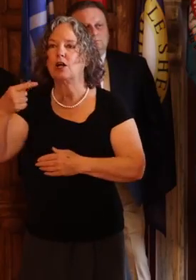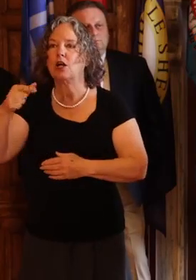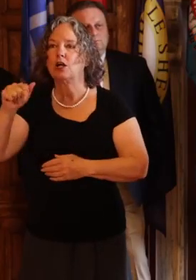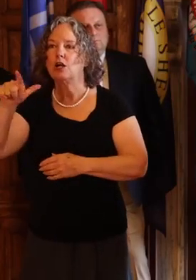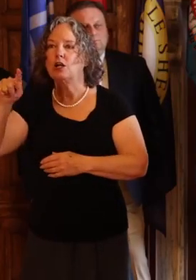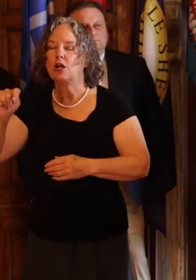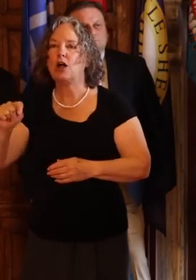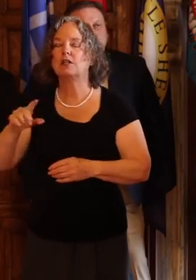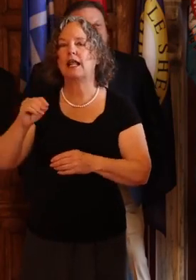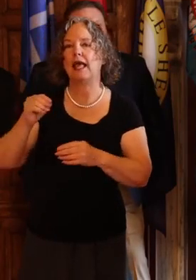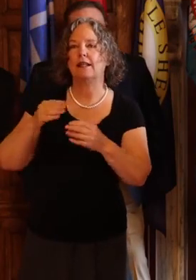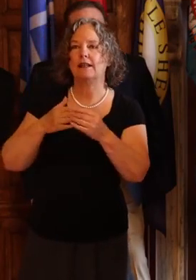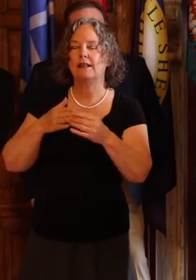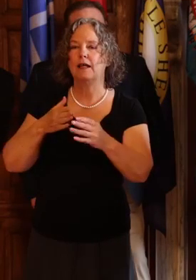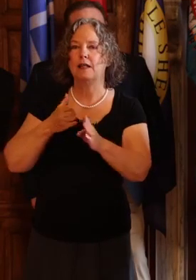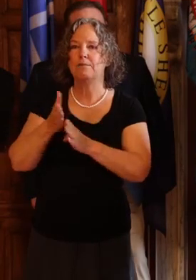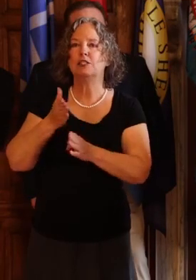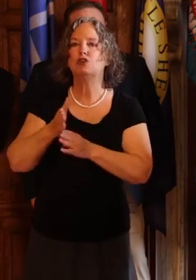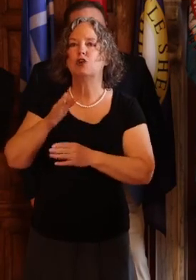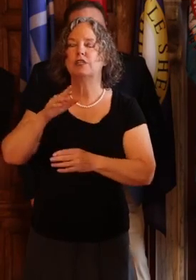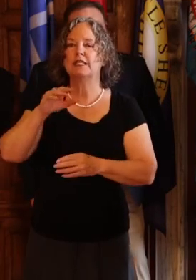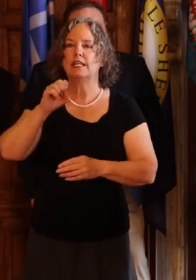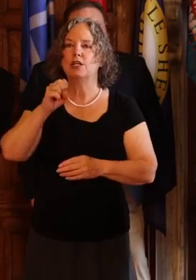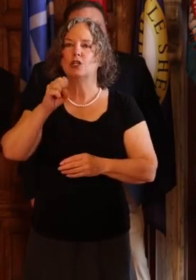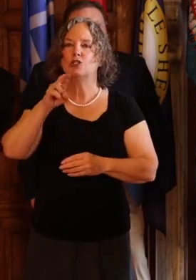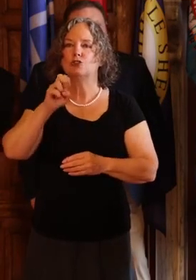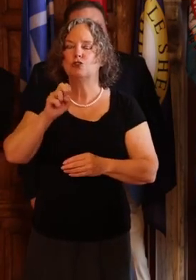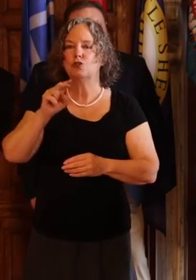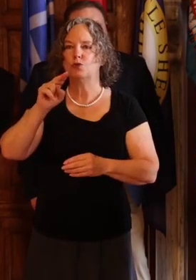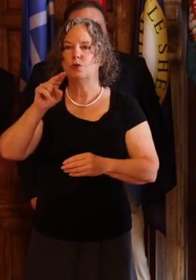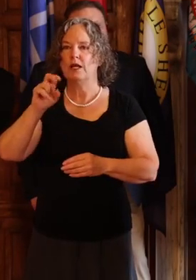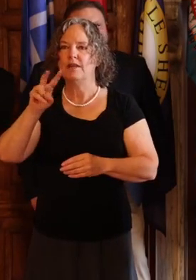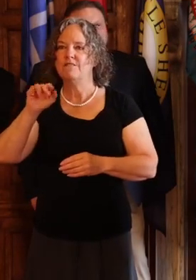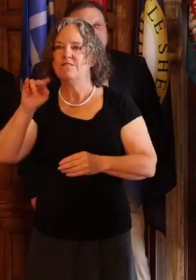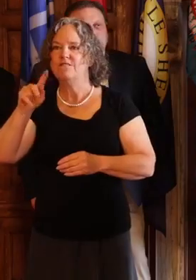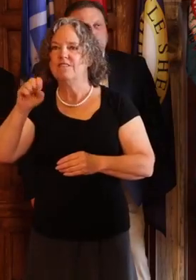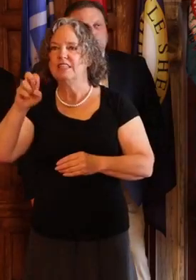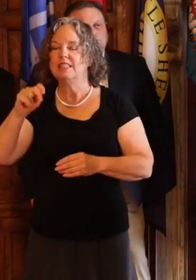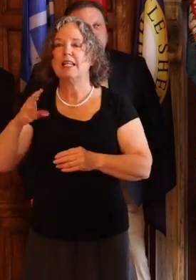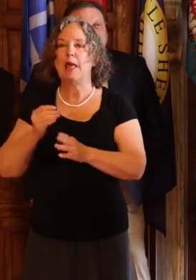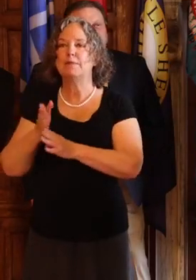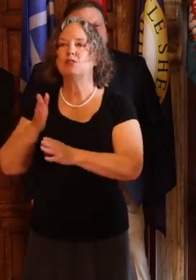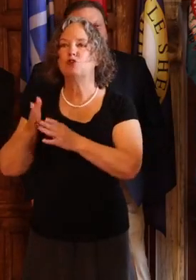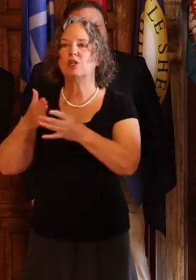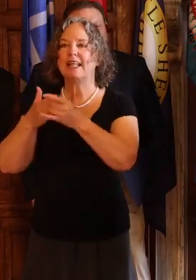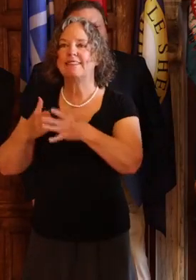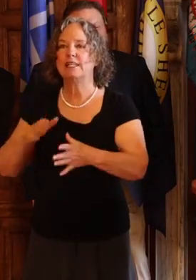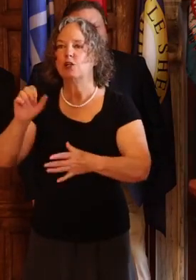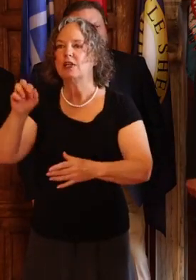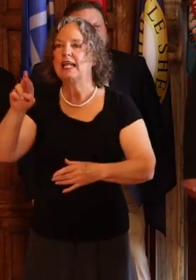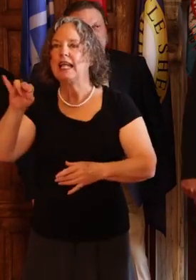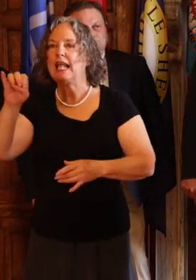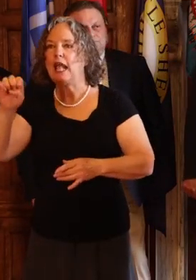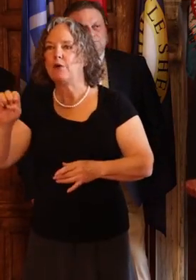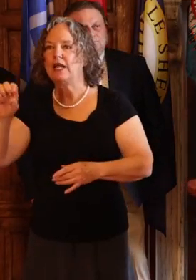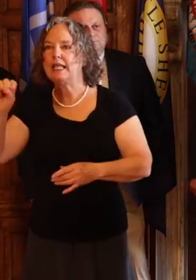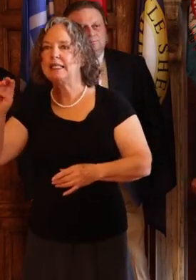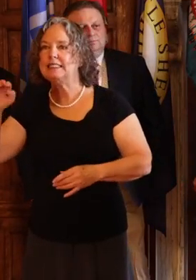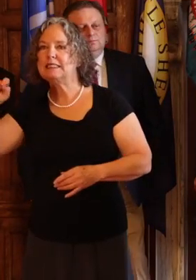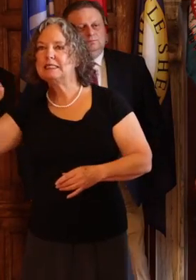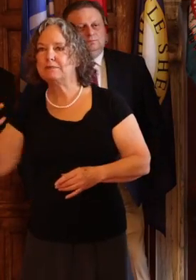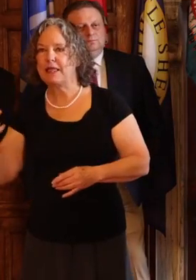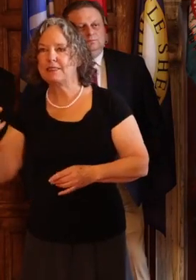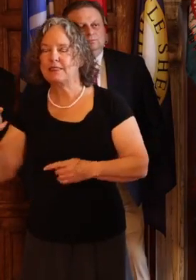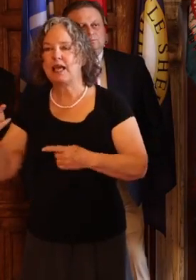Sue Vinton, President Pro Tem Jason Ellsworth, and Majority Leader Kerry Smith. They are